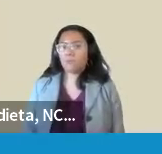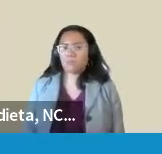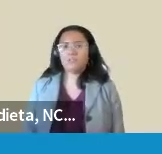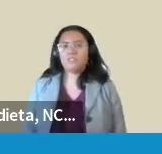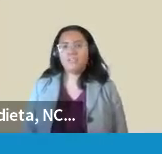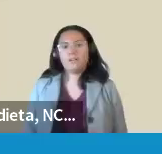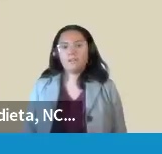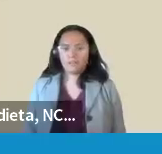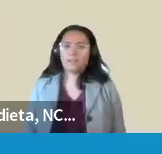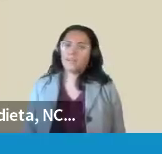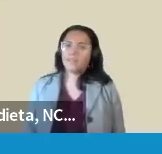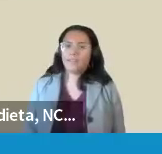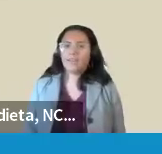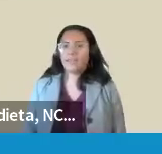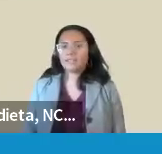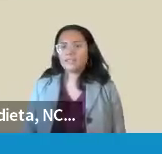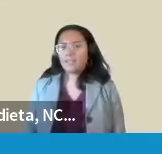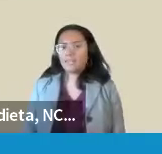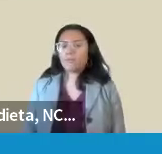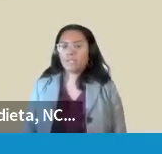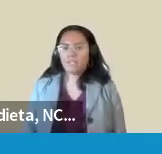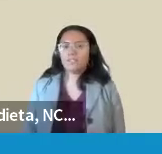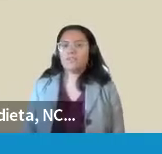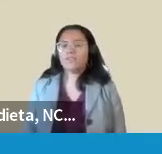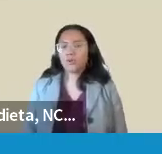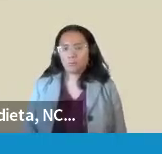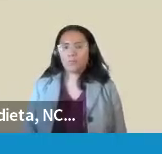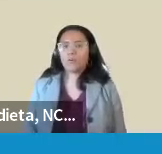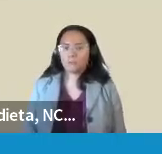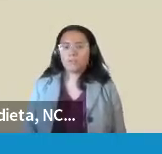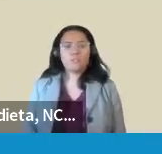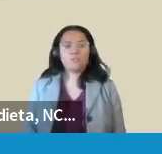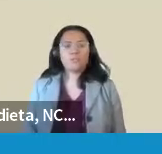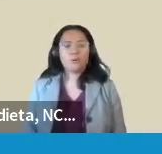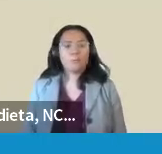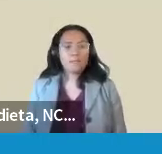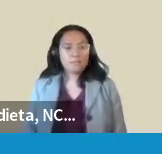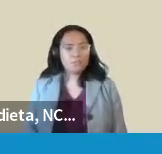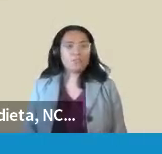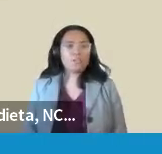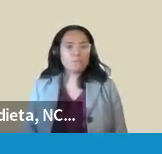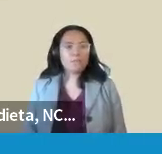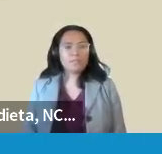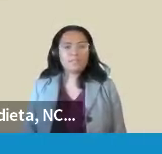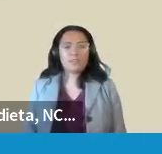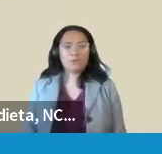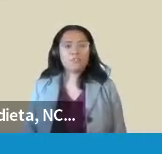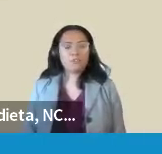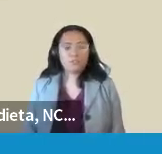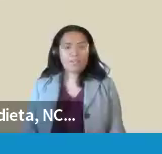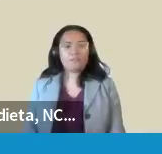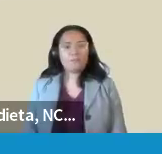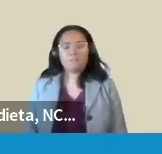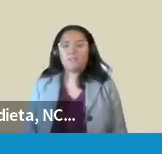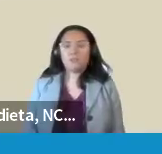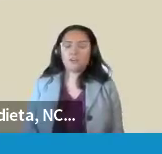What are people experiencing? And then we'll get into the overview of the lawsuit. So to talk about the executive